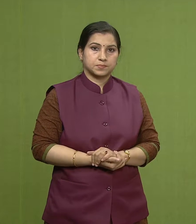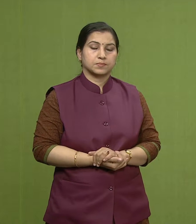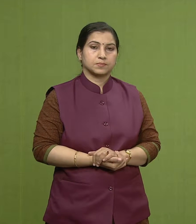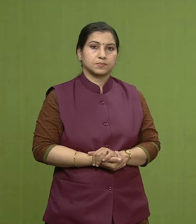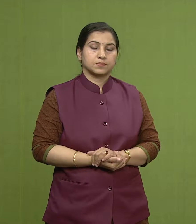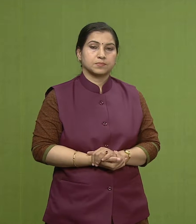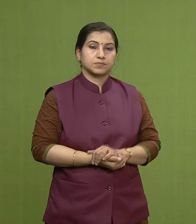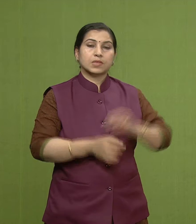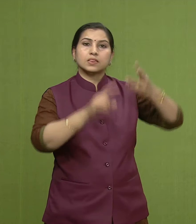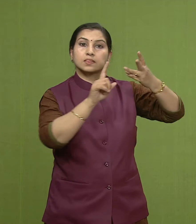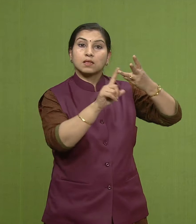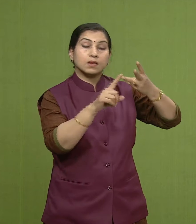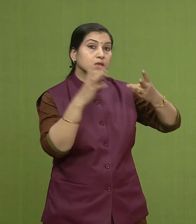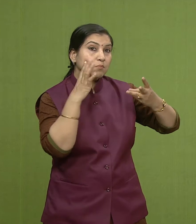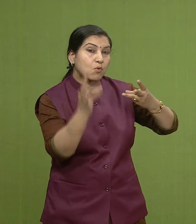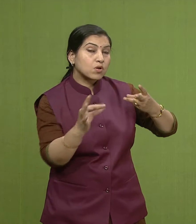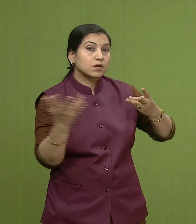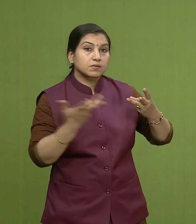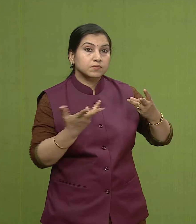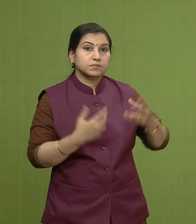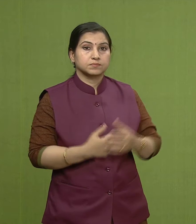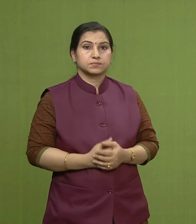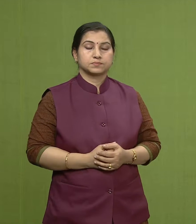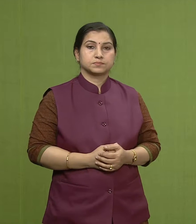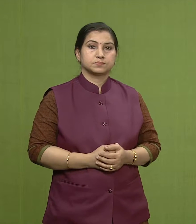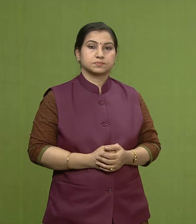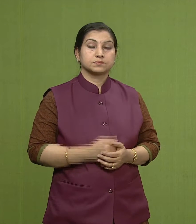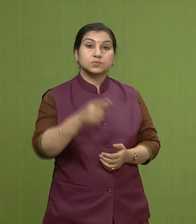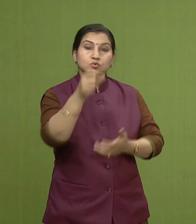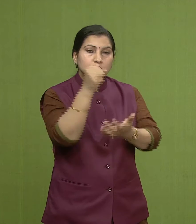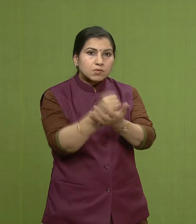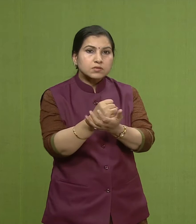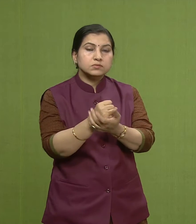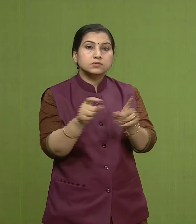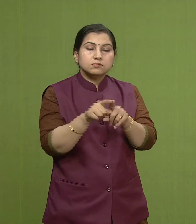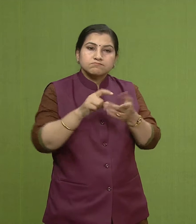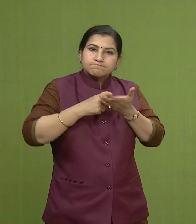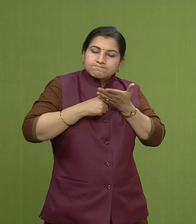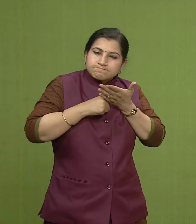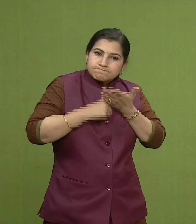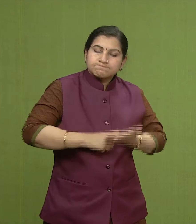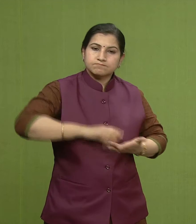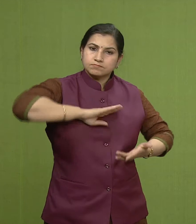The third important point is you must be as courteous to your own